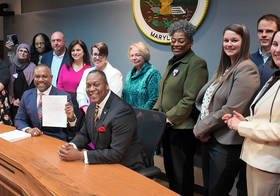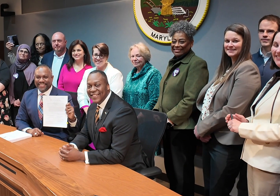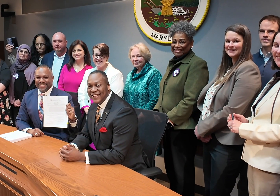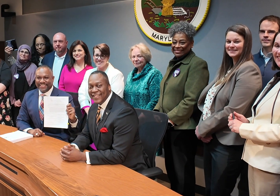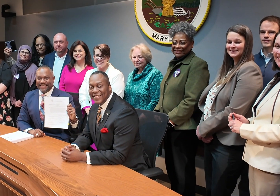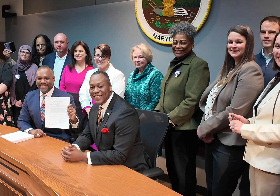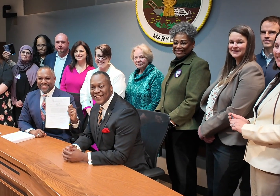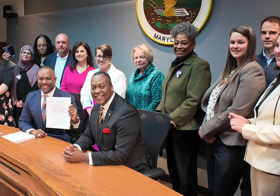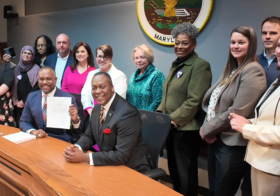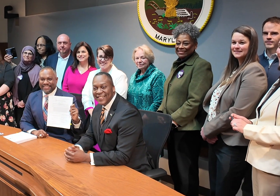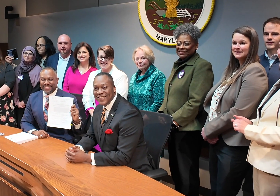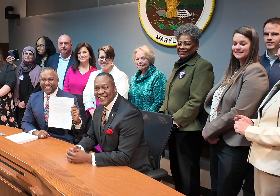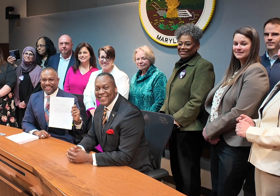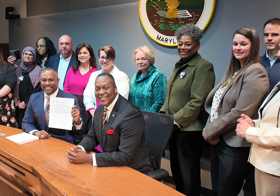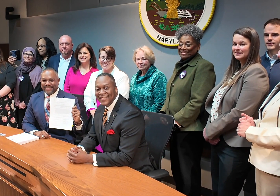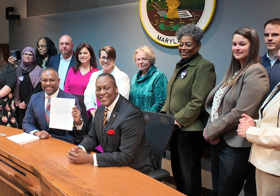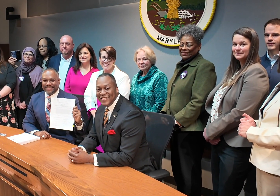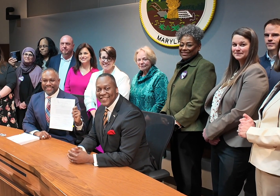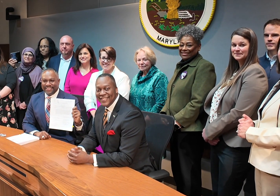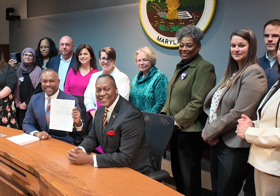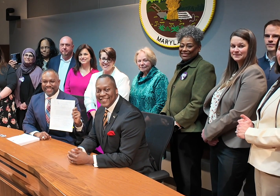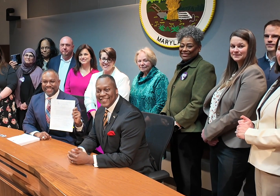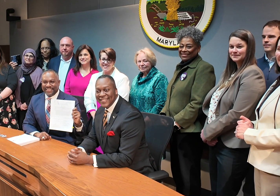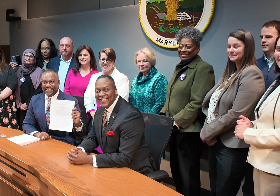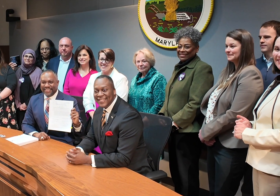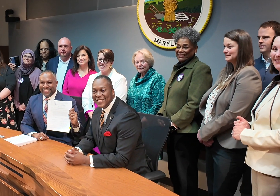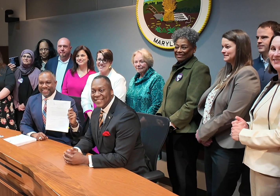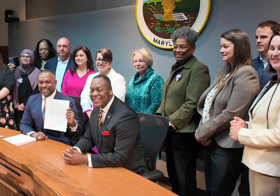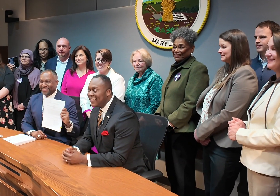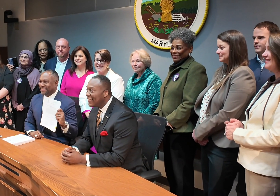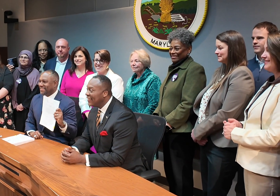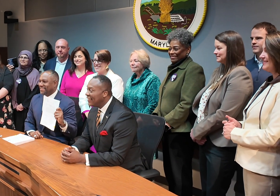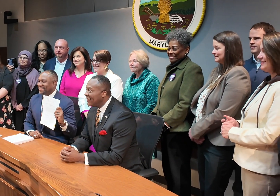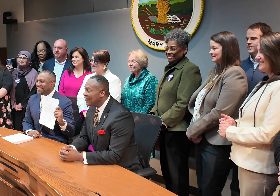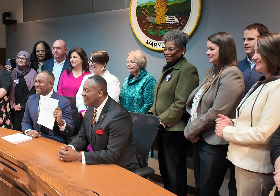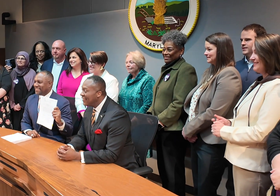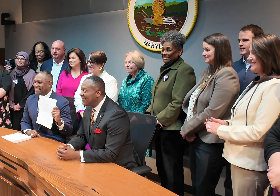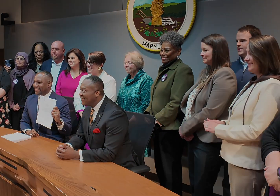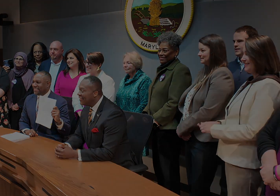Get one over at me.